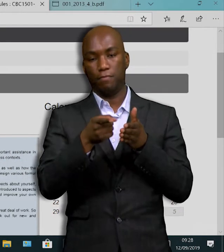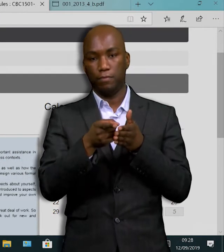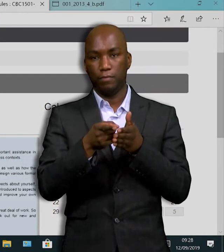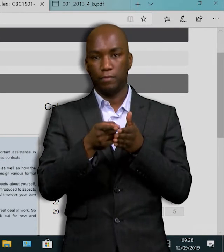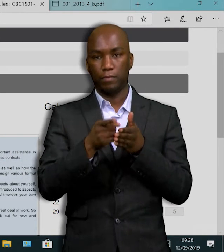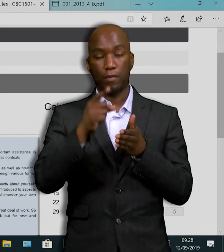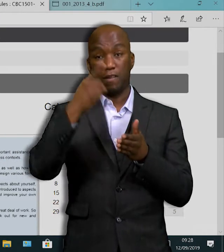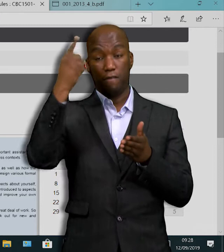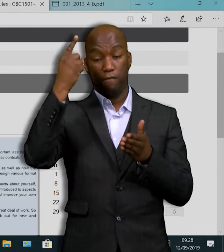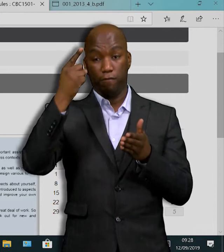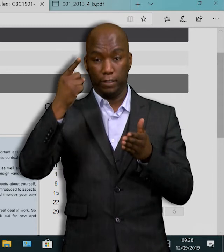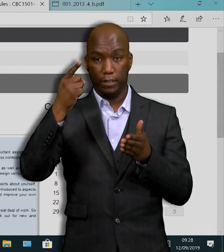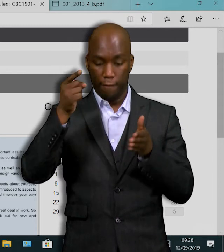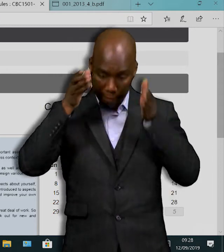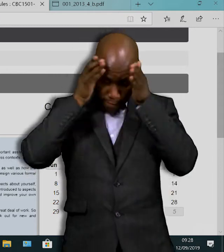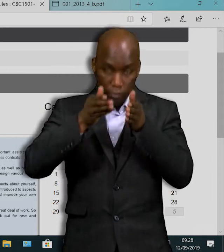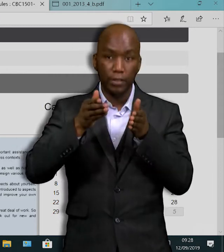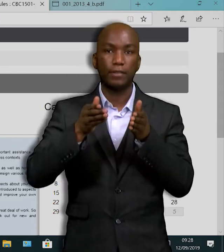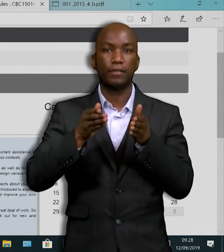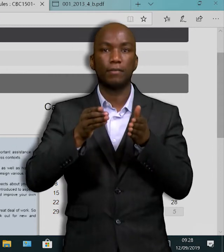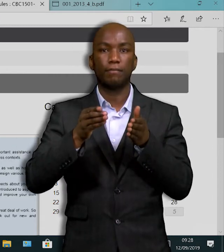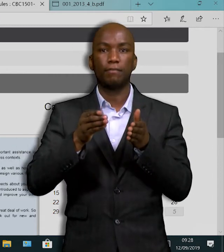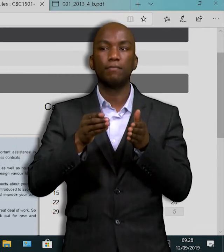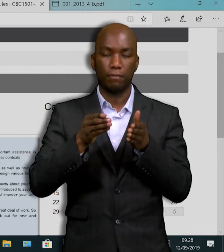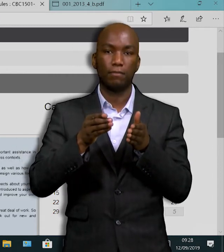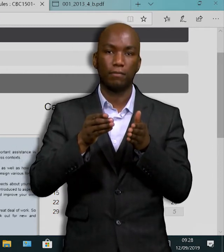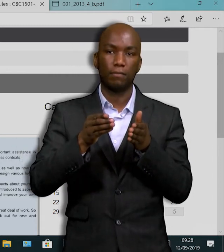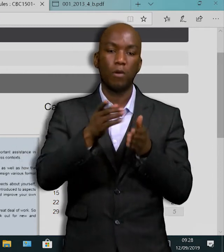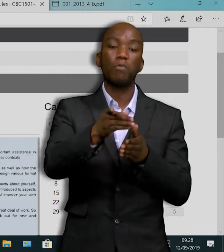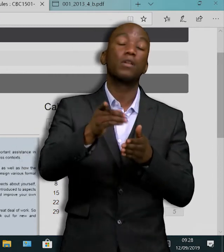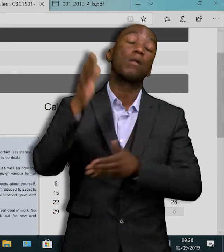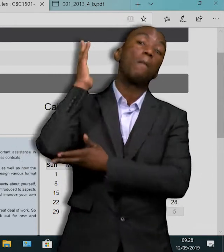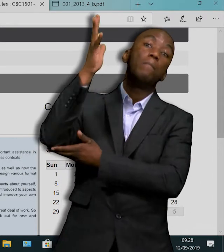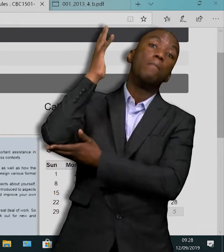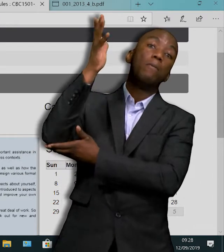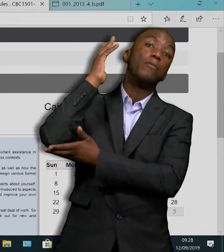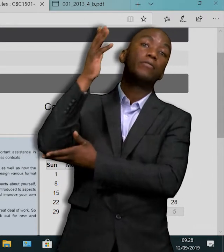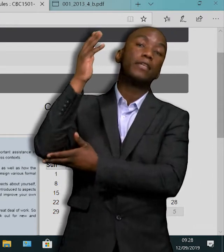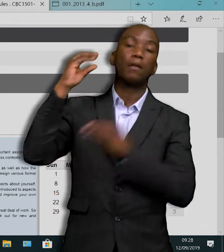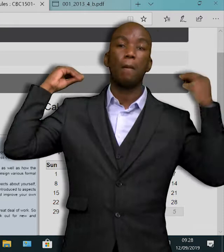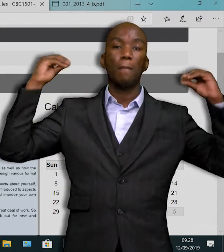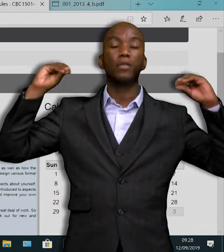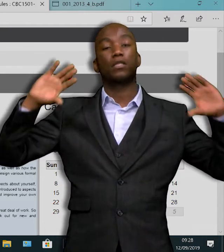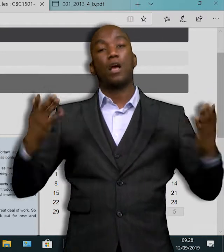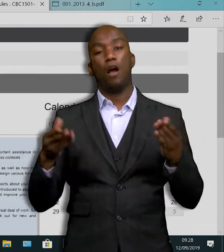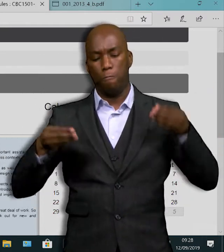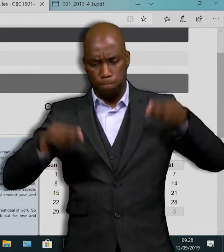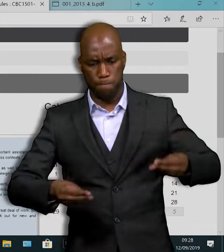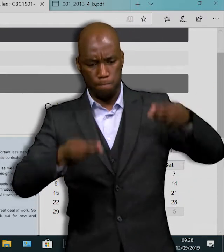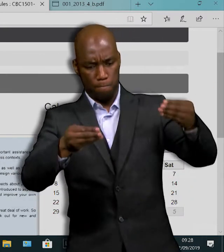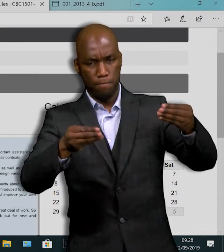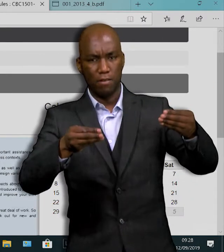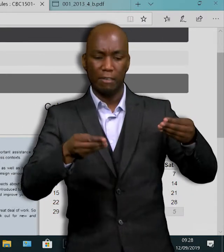Format deals with the correct format and technical presentation of various business documents and